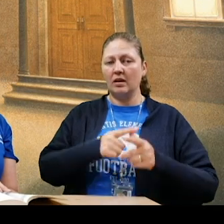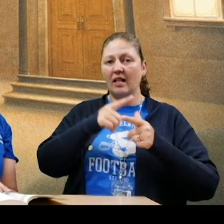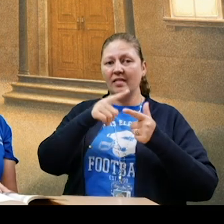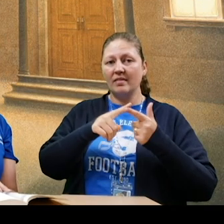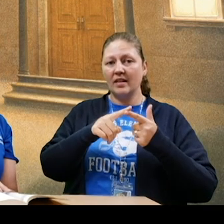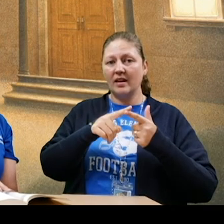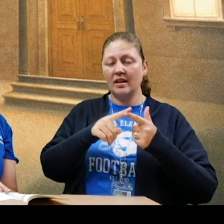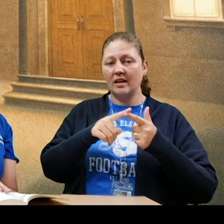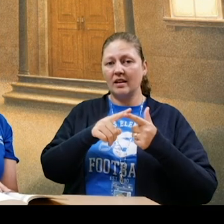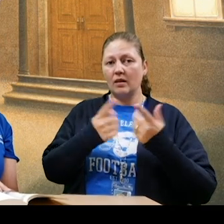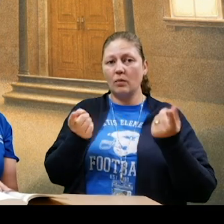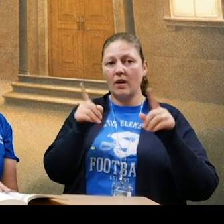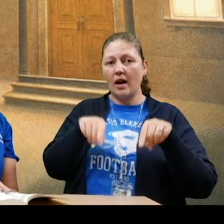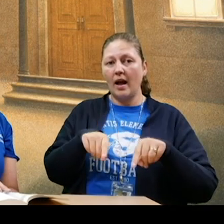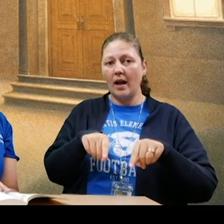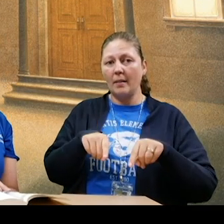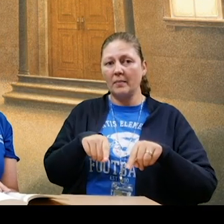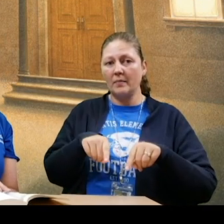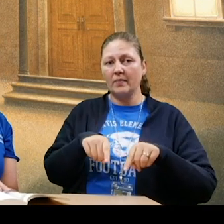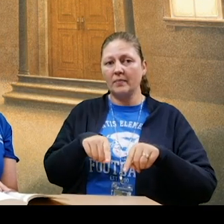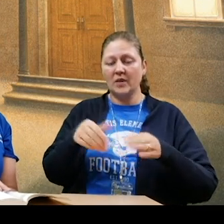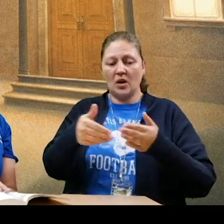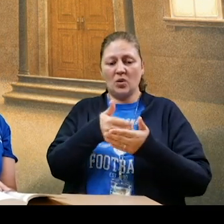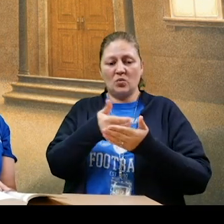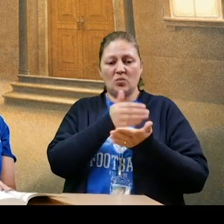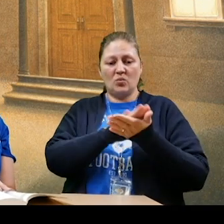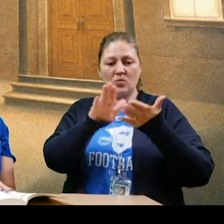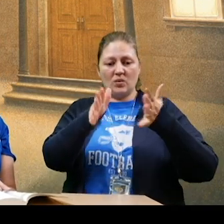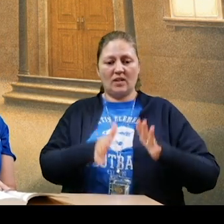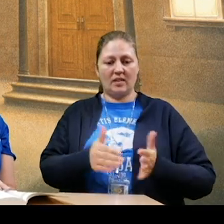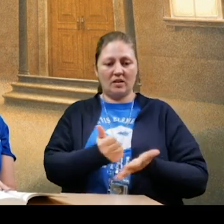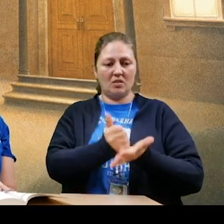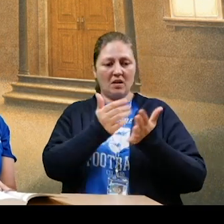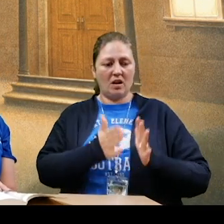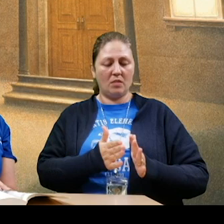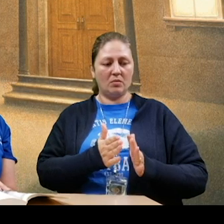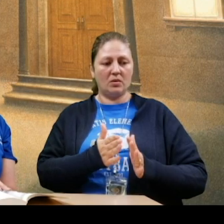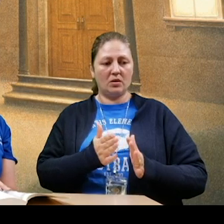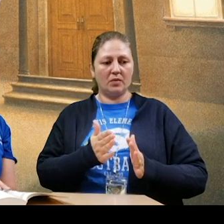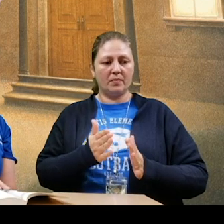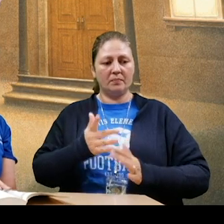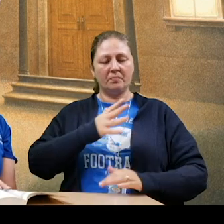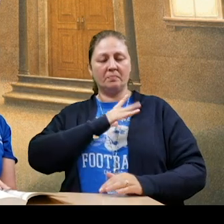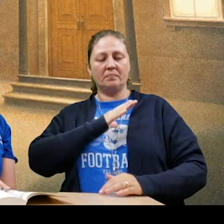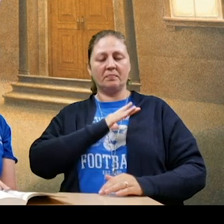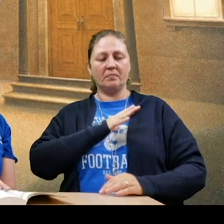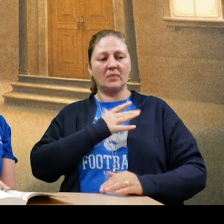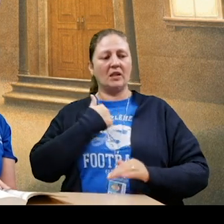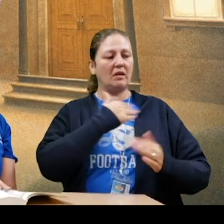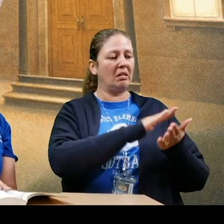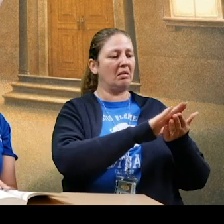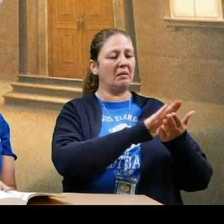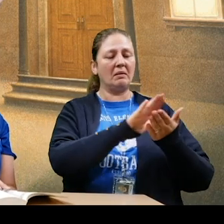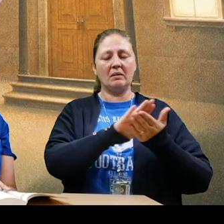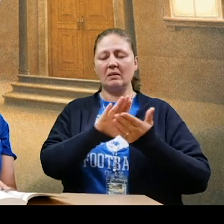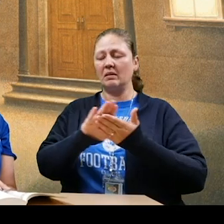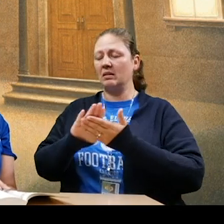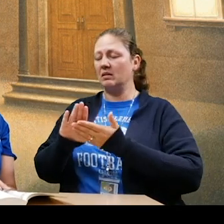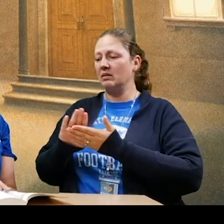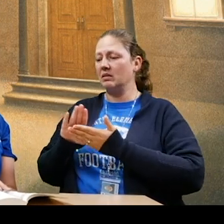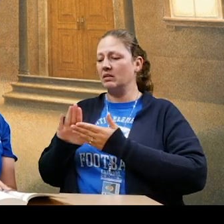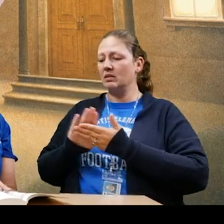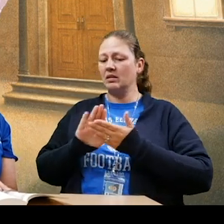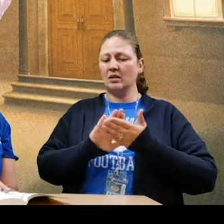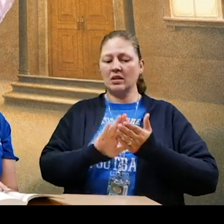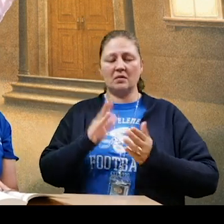there was the time that a maid, new to the Tulane household, eager to impress her employers with her diligence, came upon